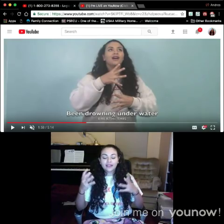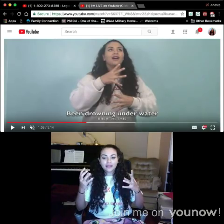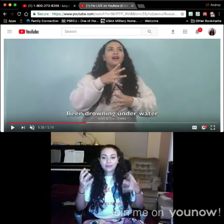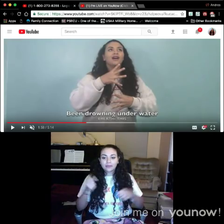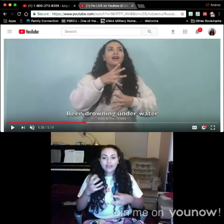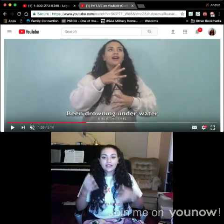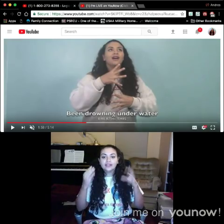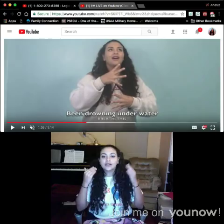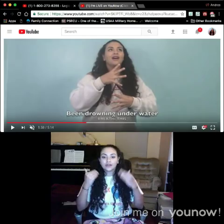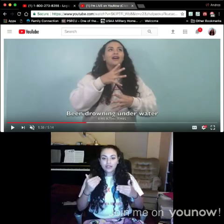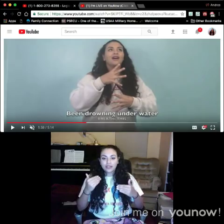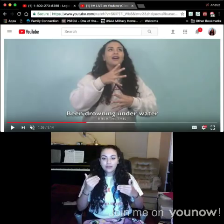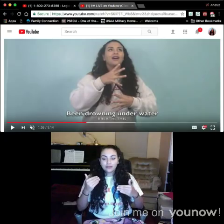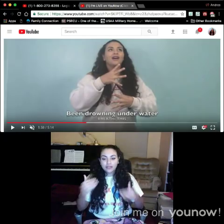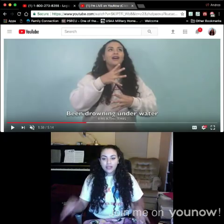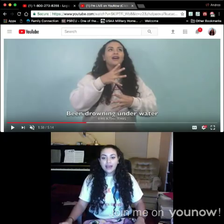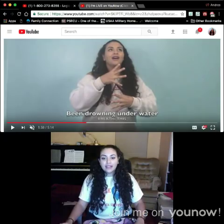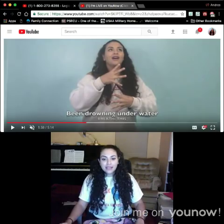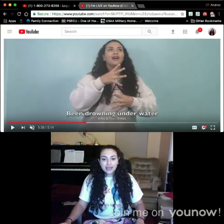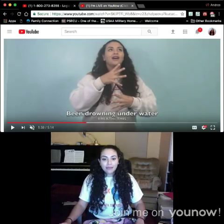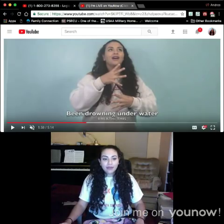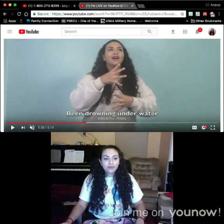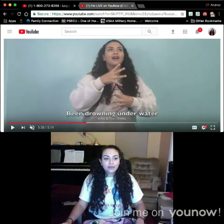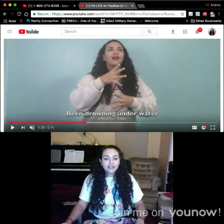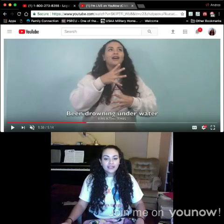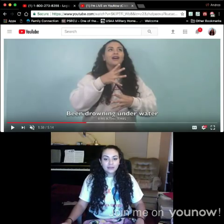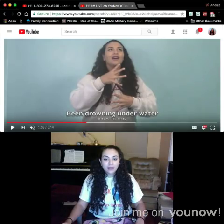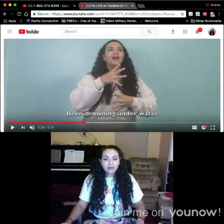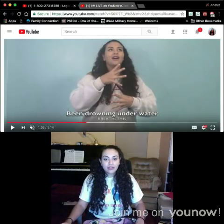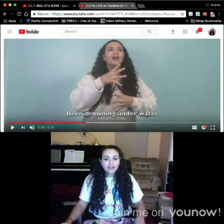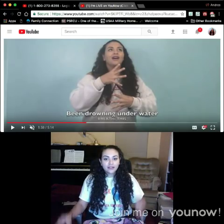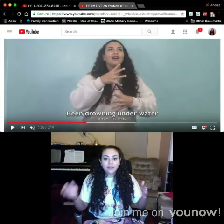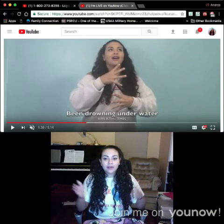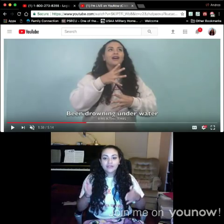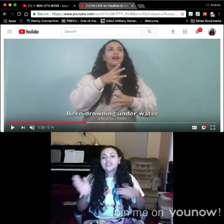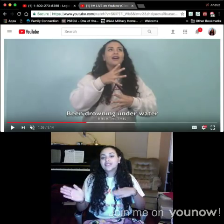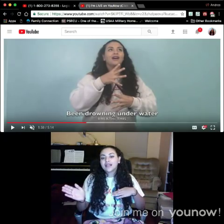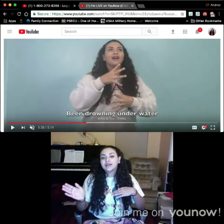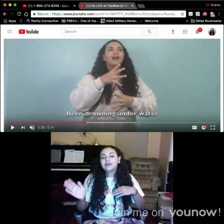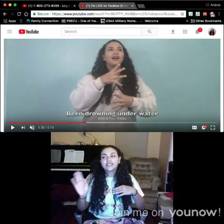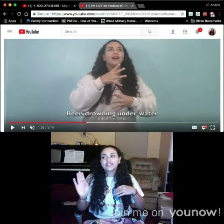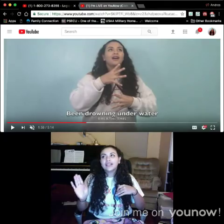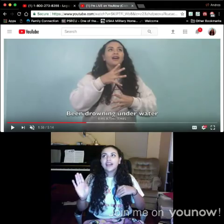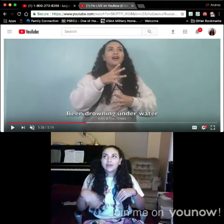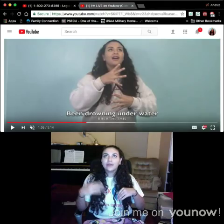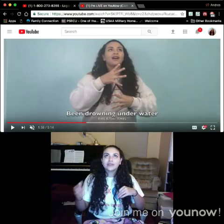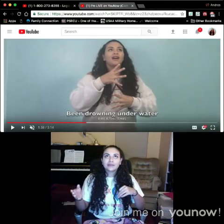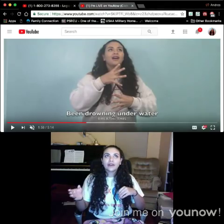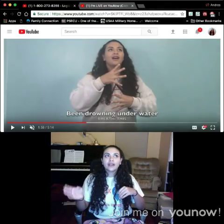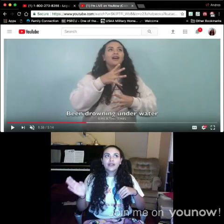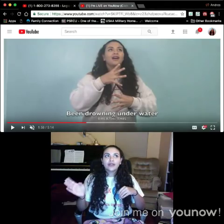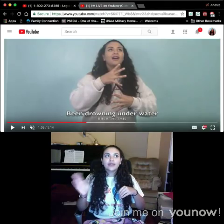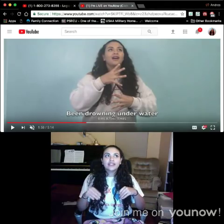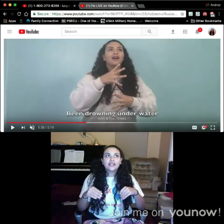like the breath is a relief. I didn't take out the metaphor because it's a metaphor, and there are metaphors in sign language, and I've been through this